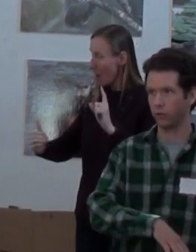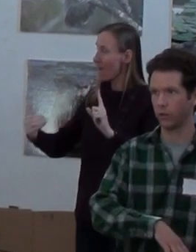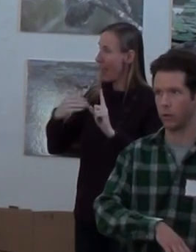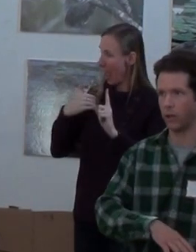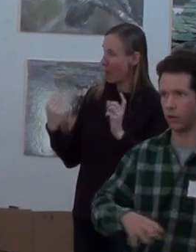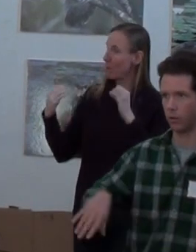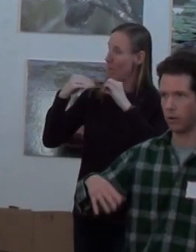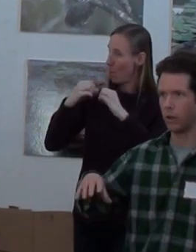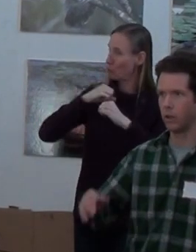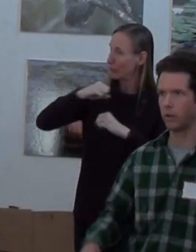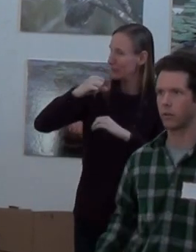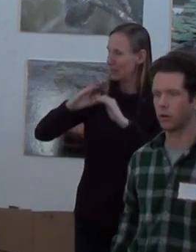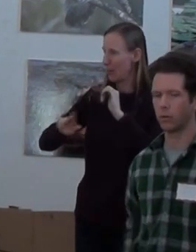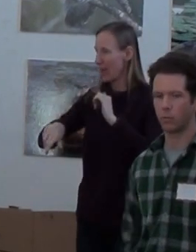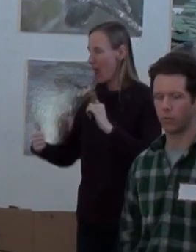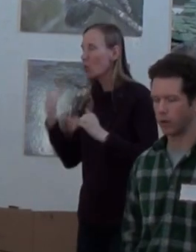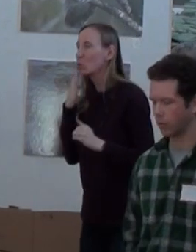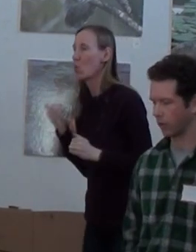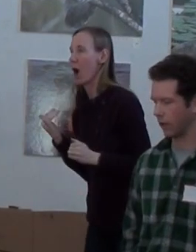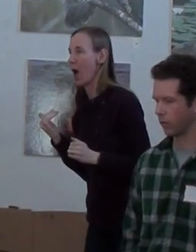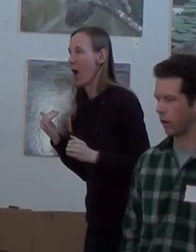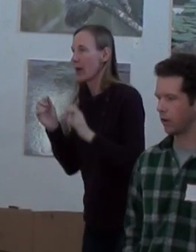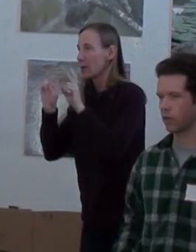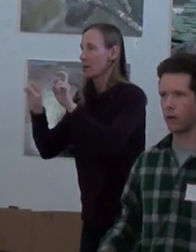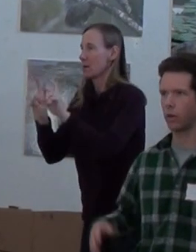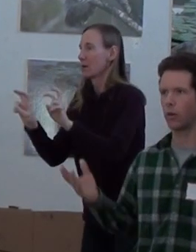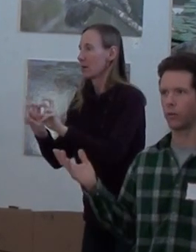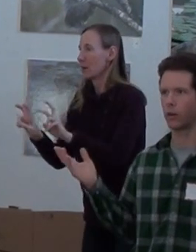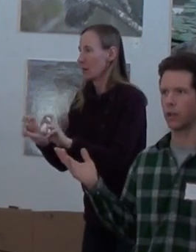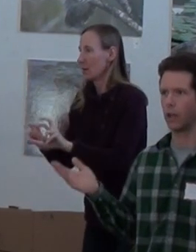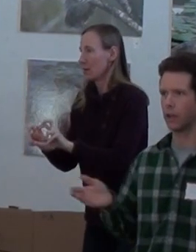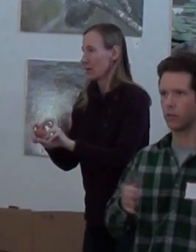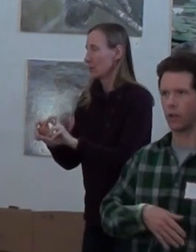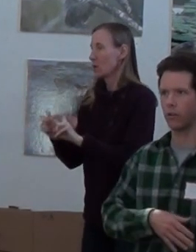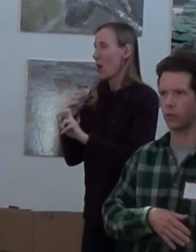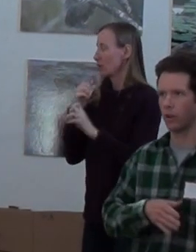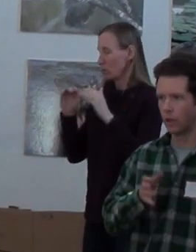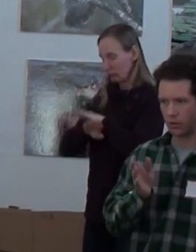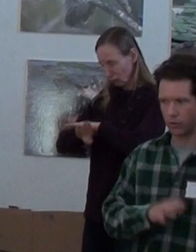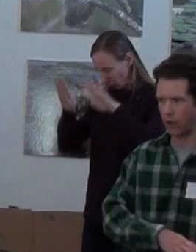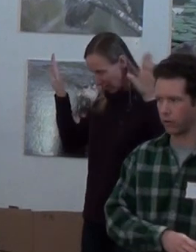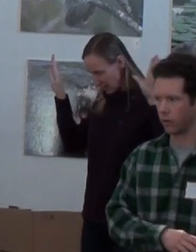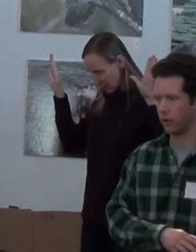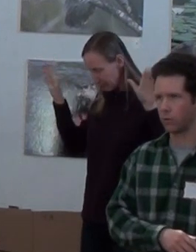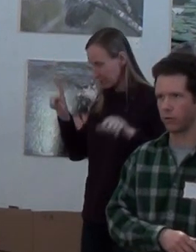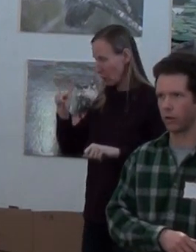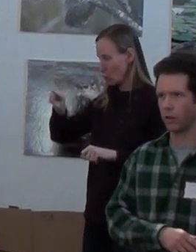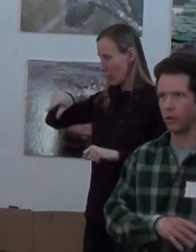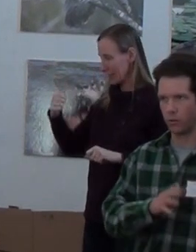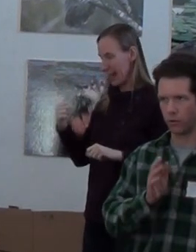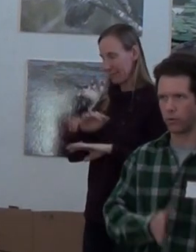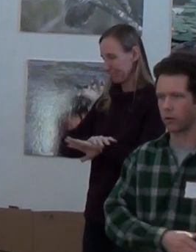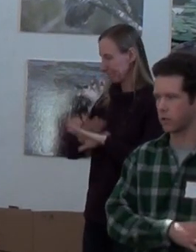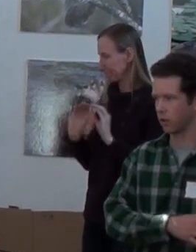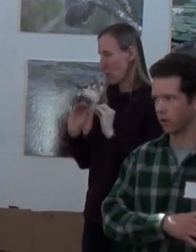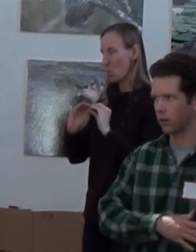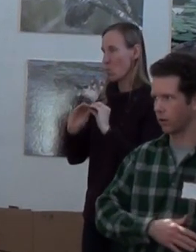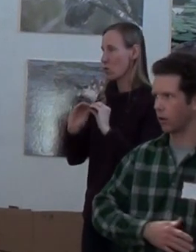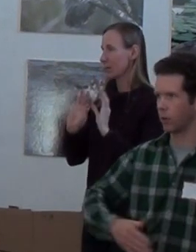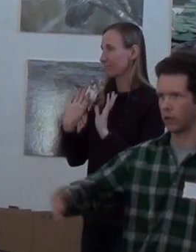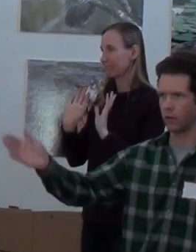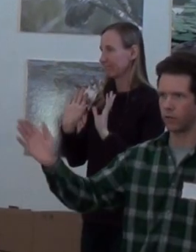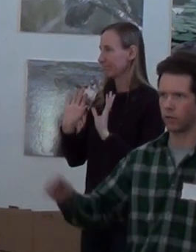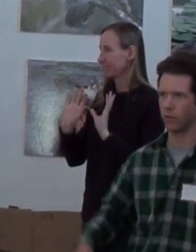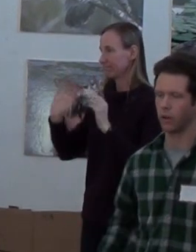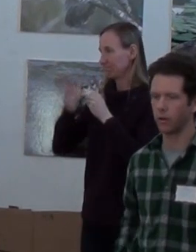than others in my little, you know, the numbers I had. So I just kind of went cold turkey. That 2010 was the first year, you